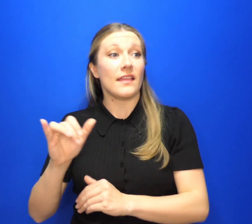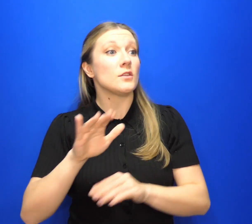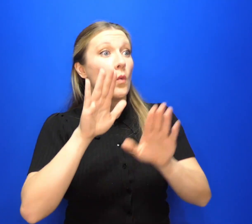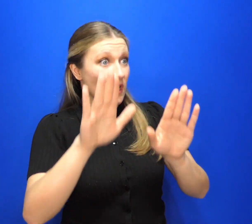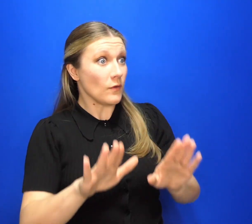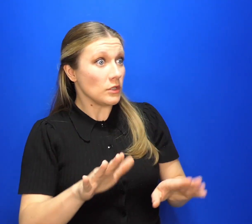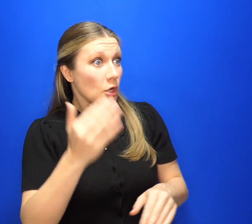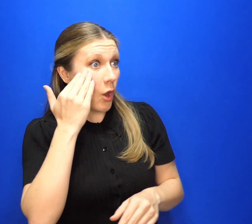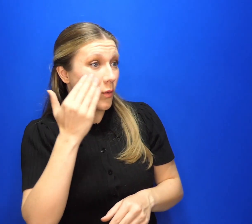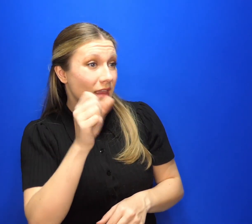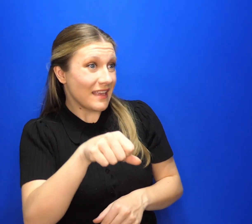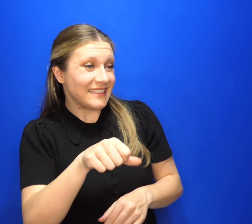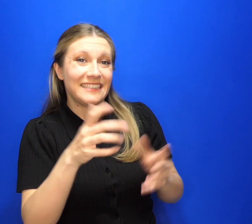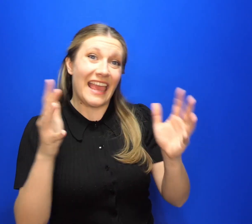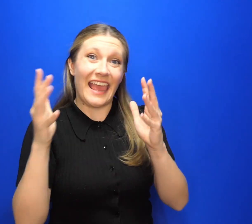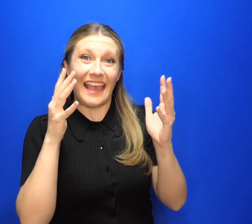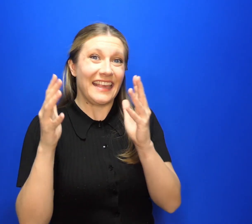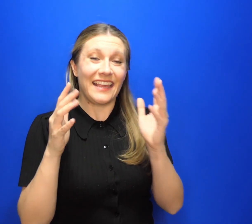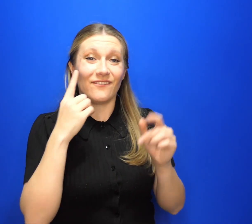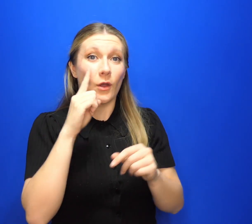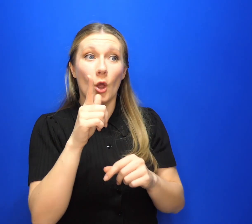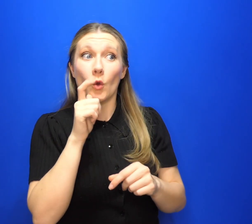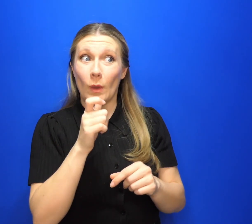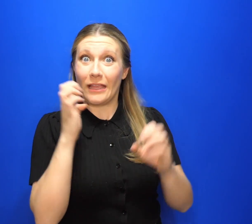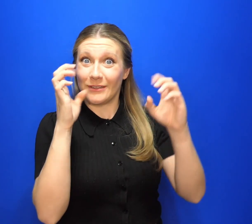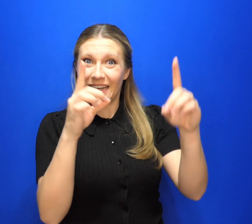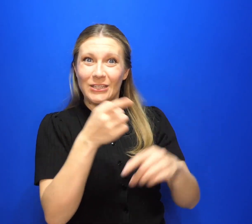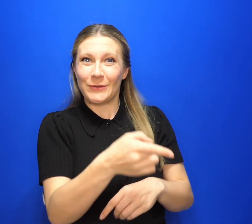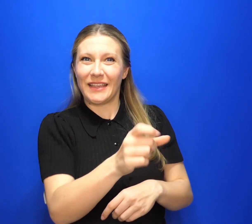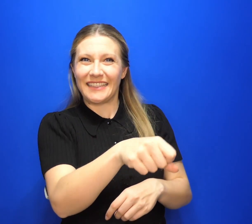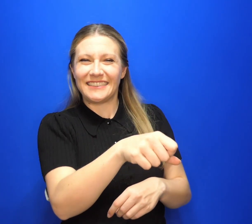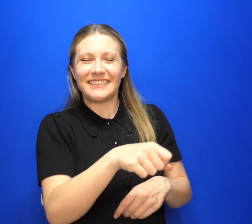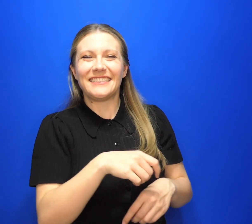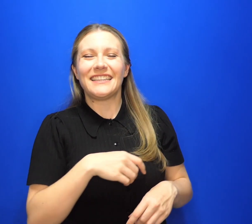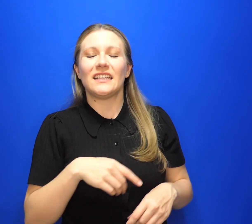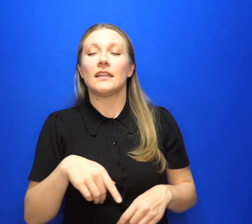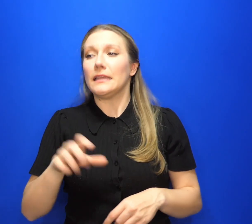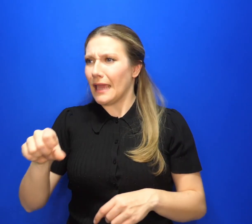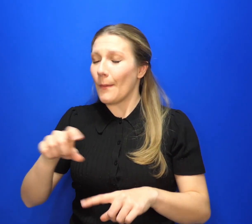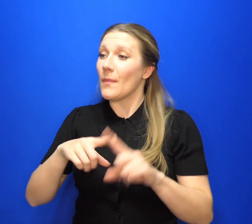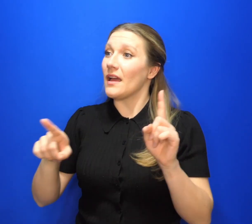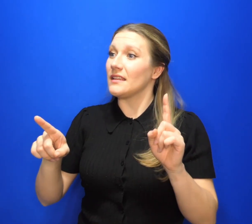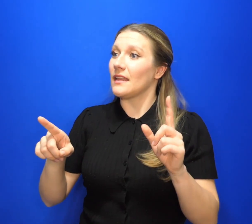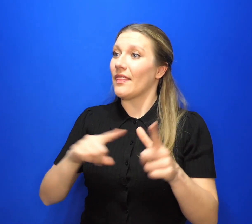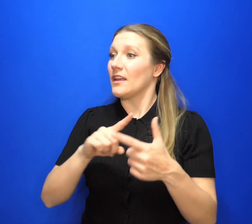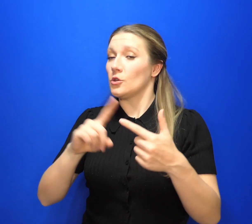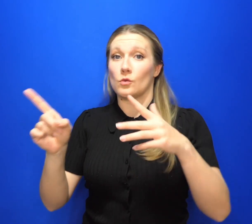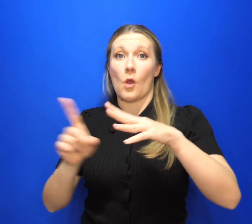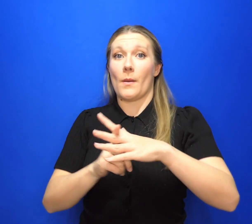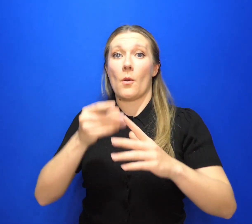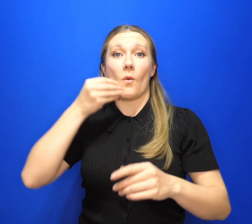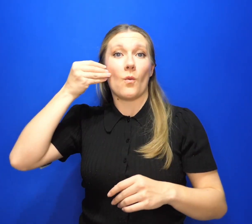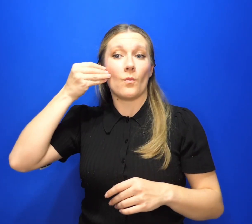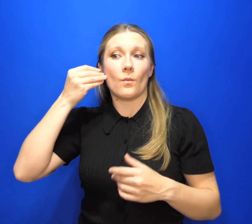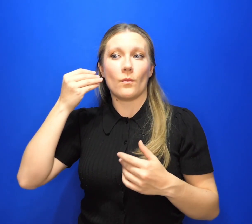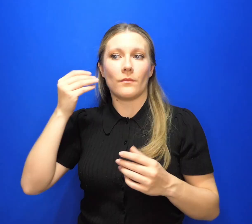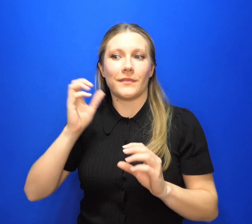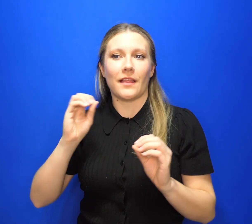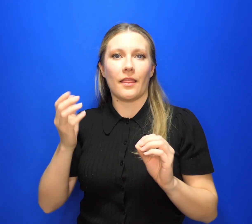hear. Yay for whoever educated you. Yeah. And then there you go. You show up at home and there's nothing there. The person